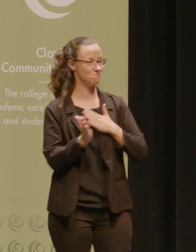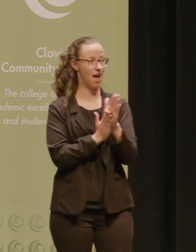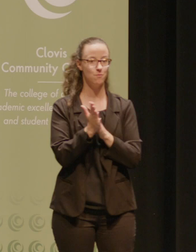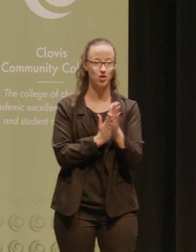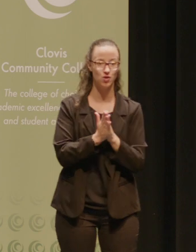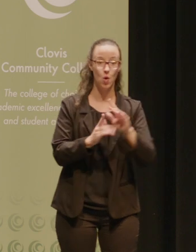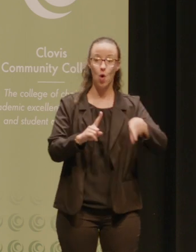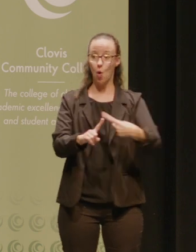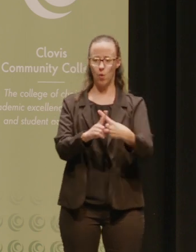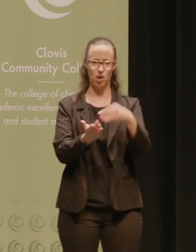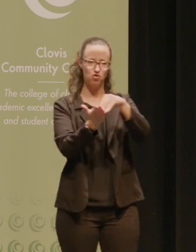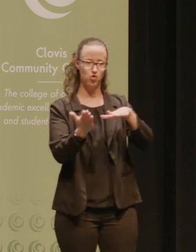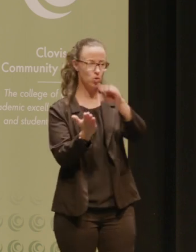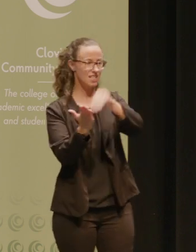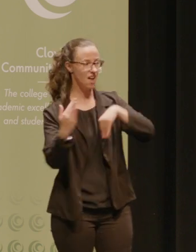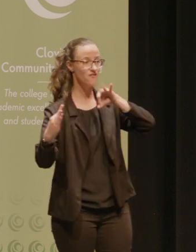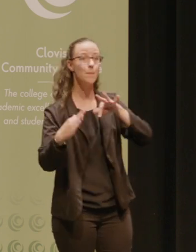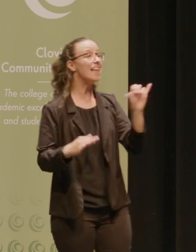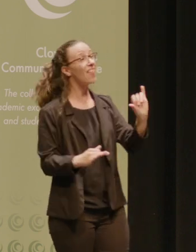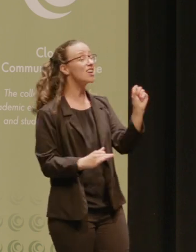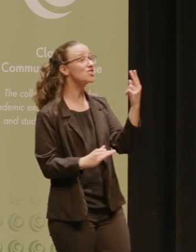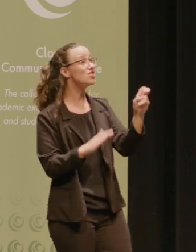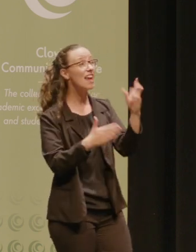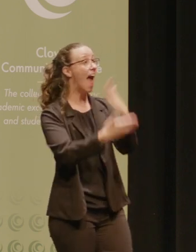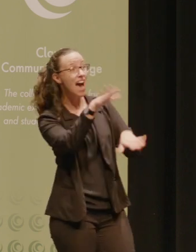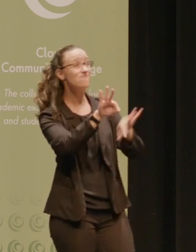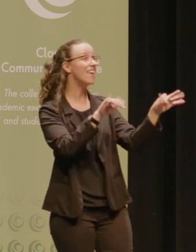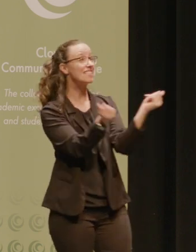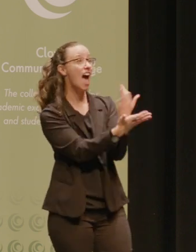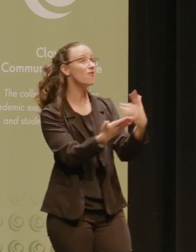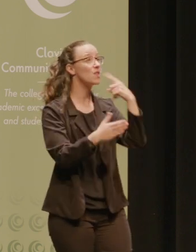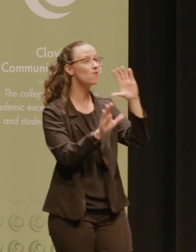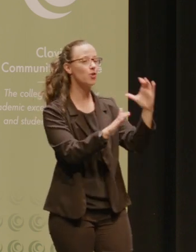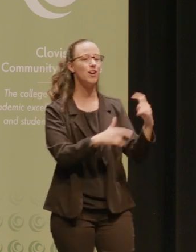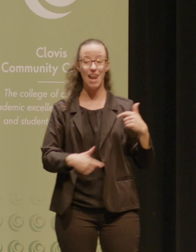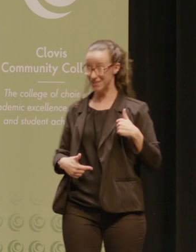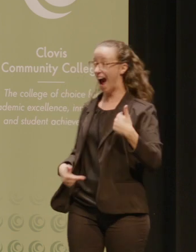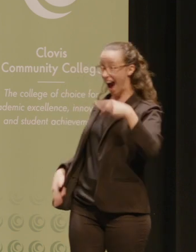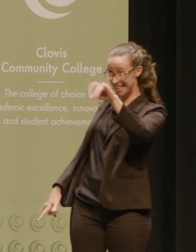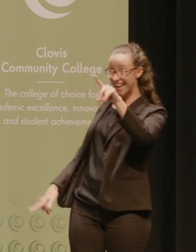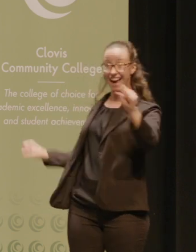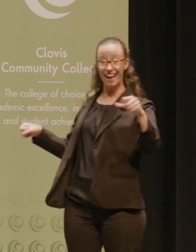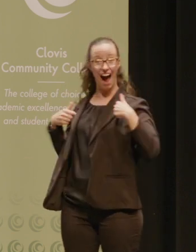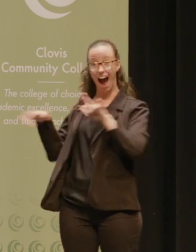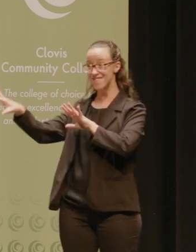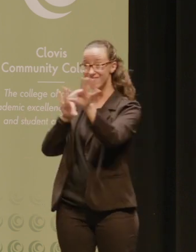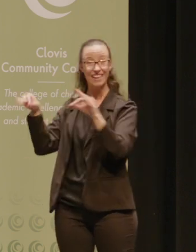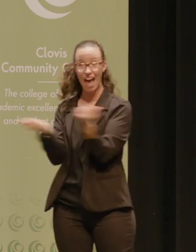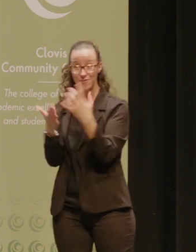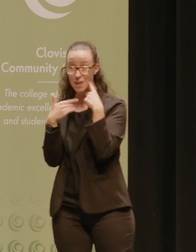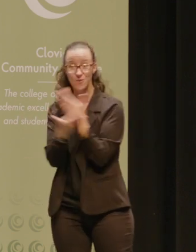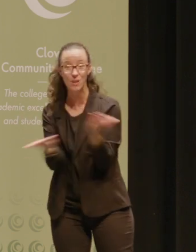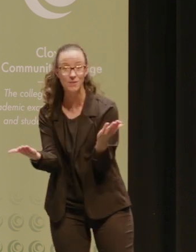the feedback back from them, they said, it's like she handpicked everything in our course for us. And then I have to say, I did, I handpicked it. Everything